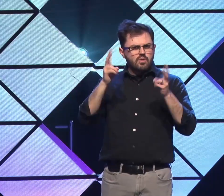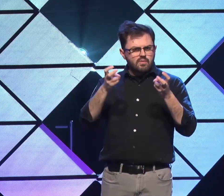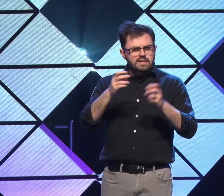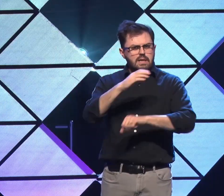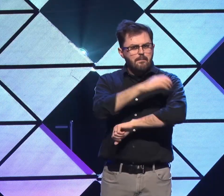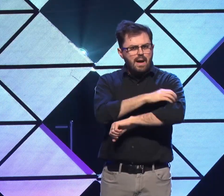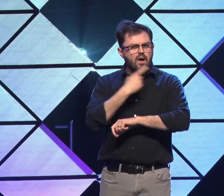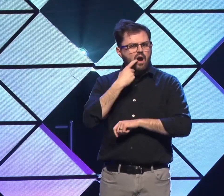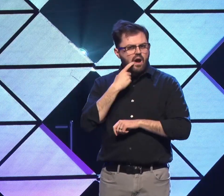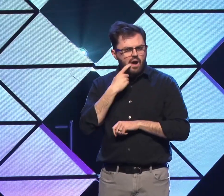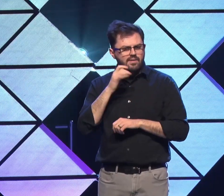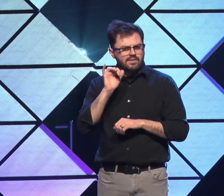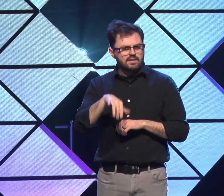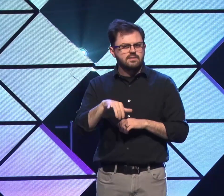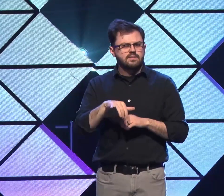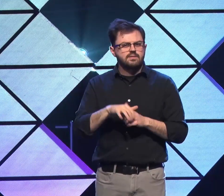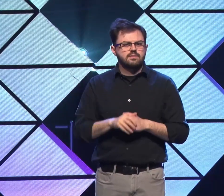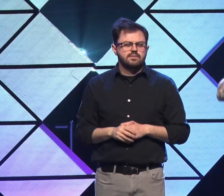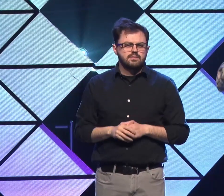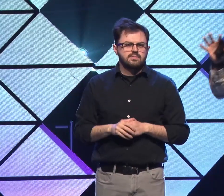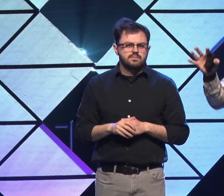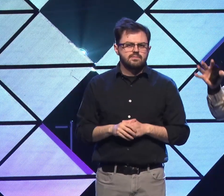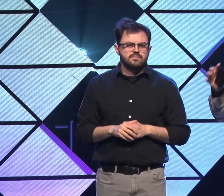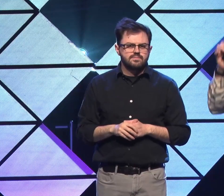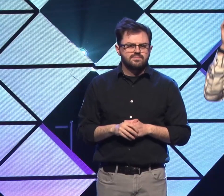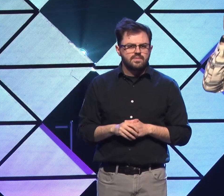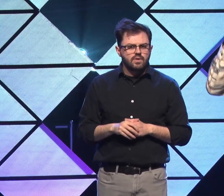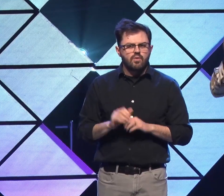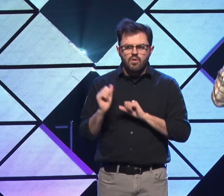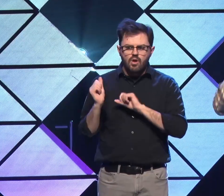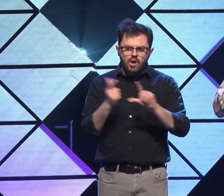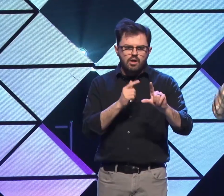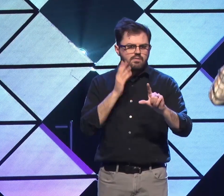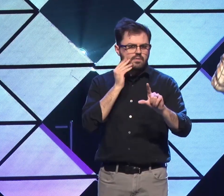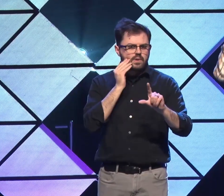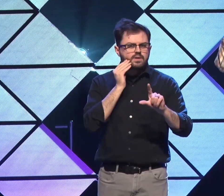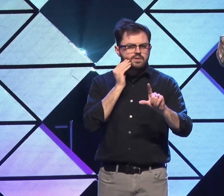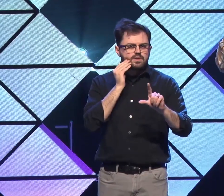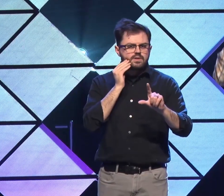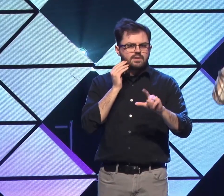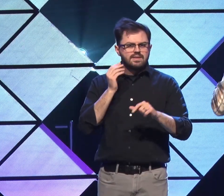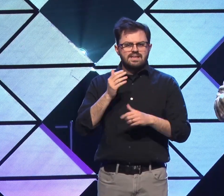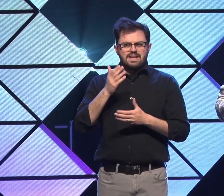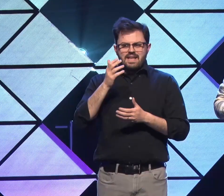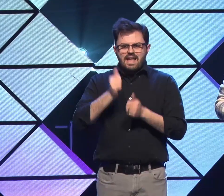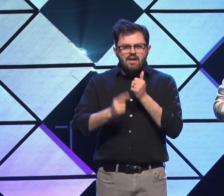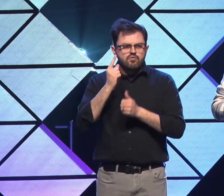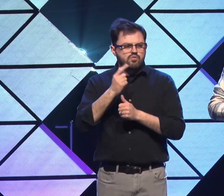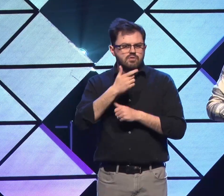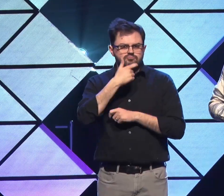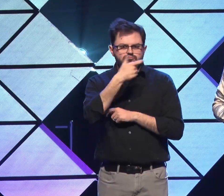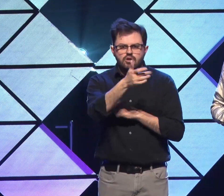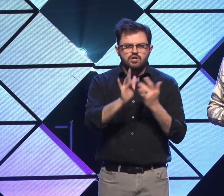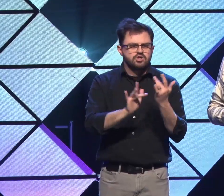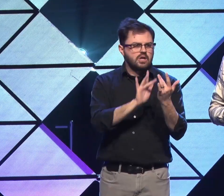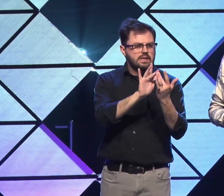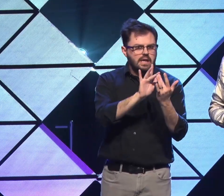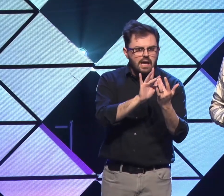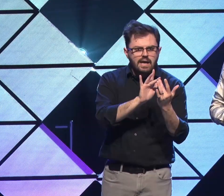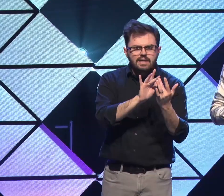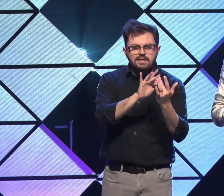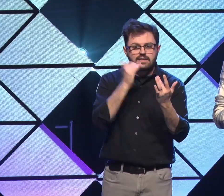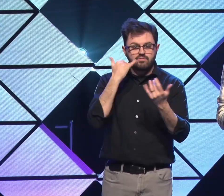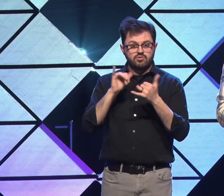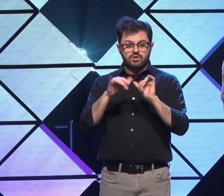corrosive force, right? And it's in all of us because every person who's watching online, if you're still with me online,